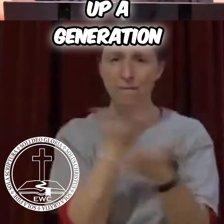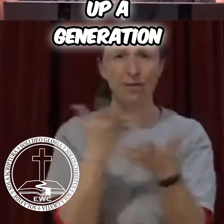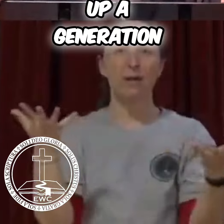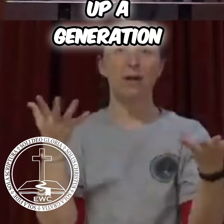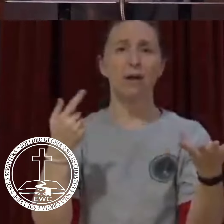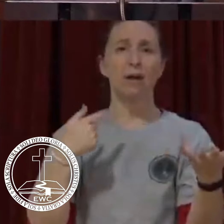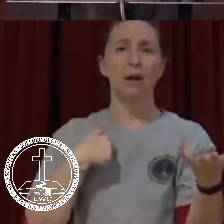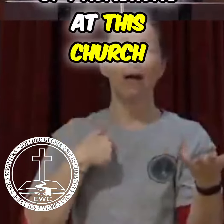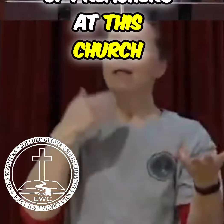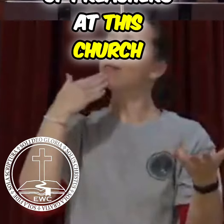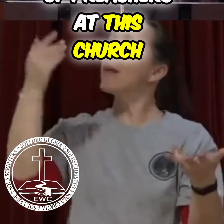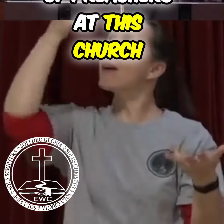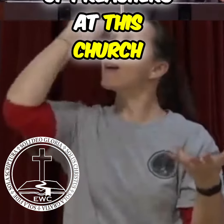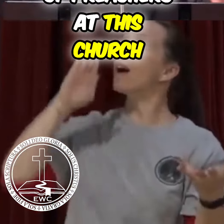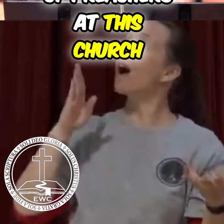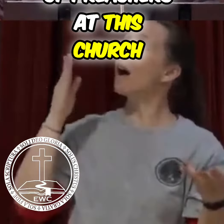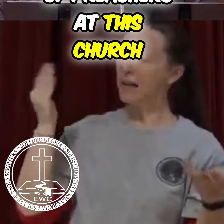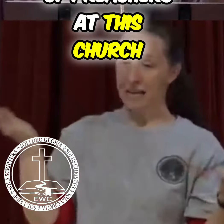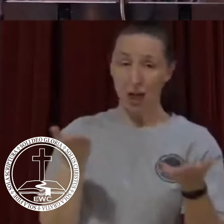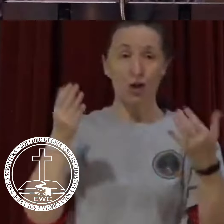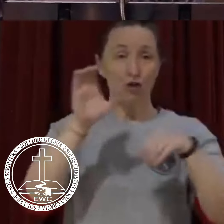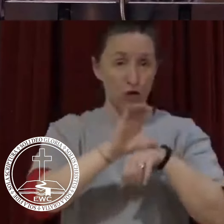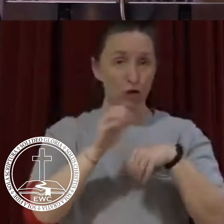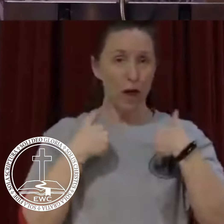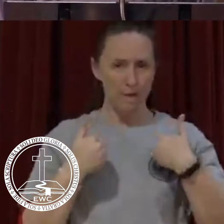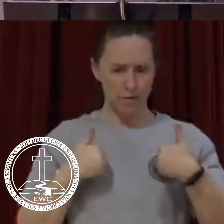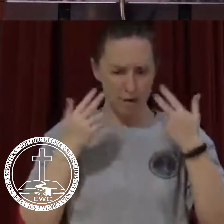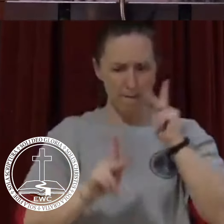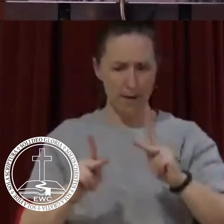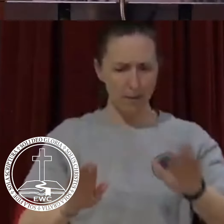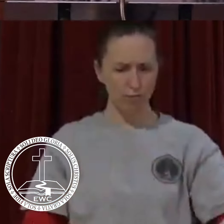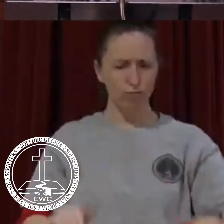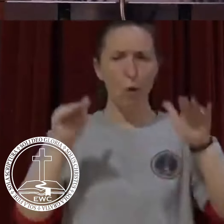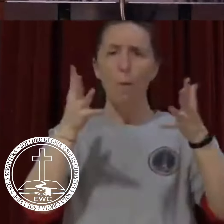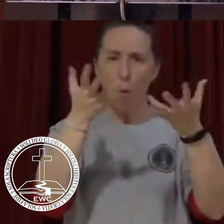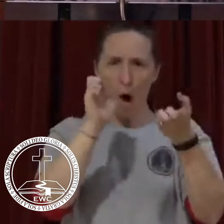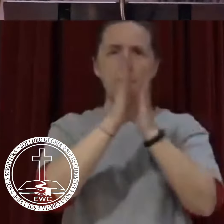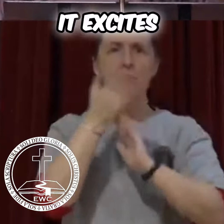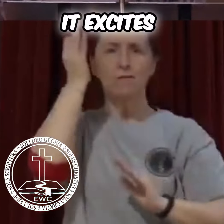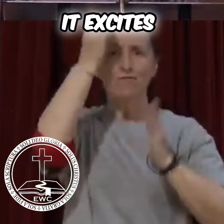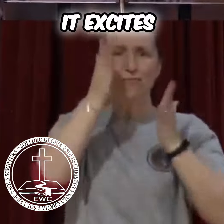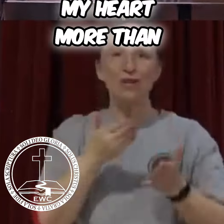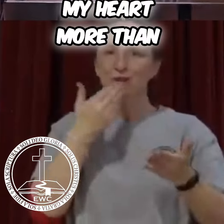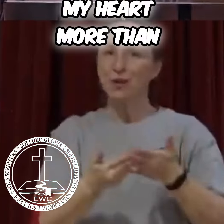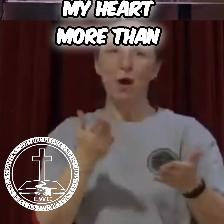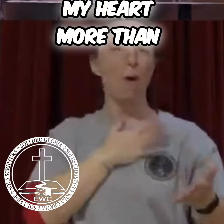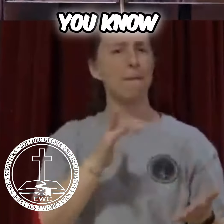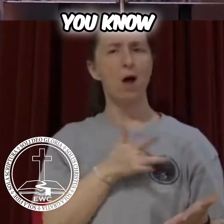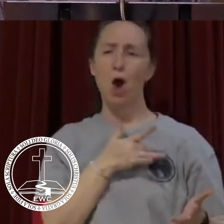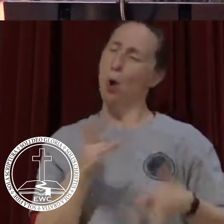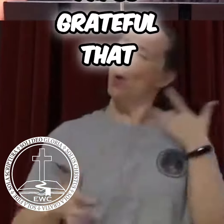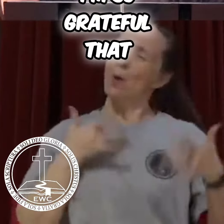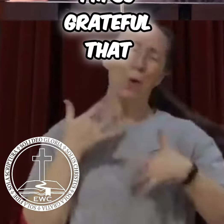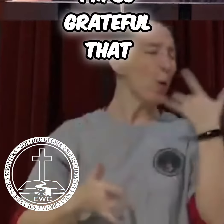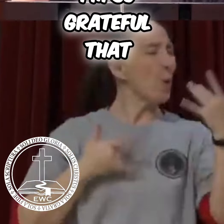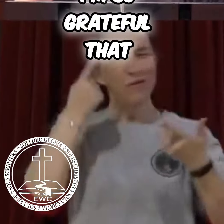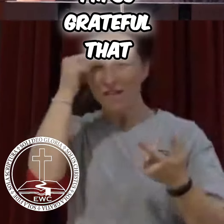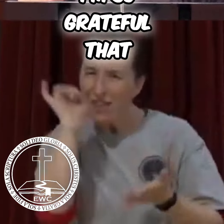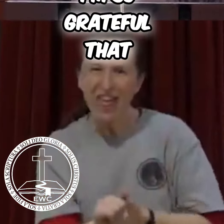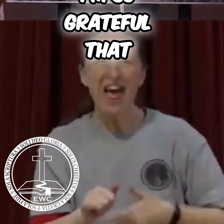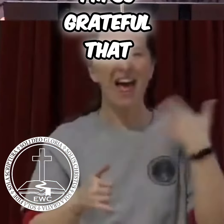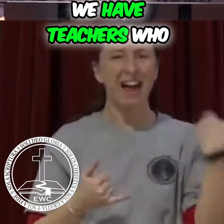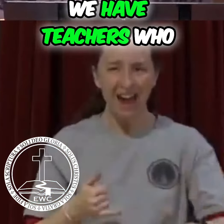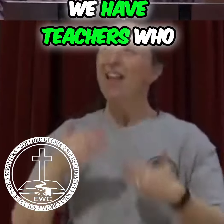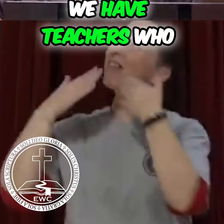up a generation of preachers at this church it excites my heart more than you know I'm so